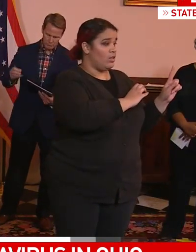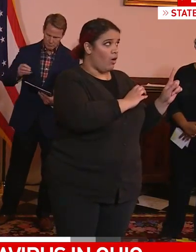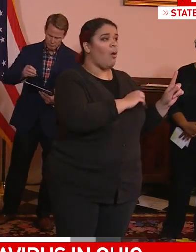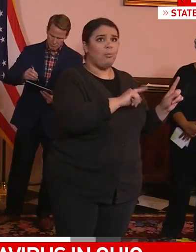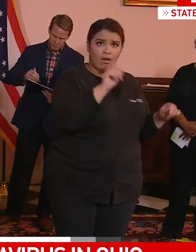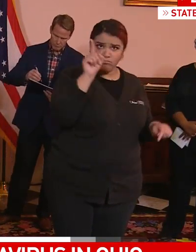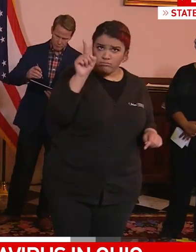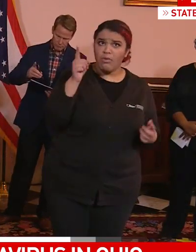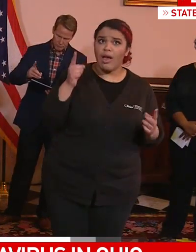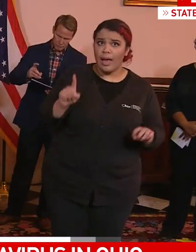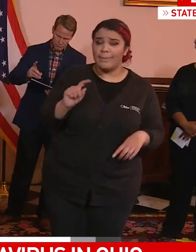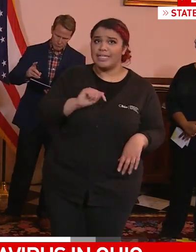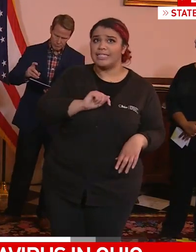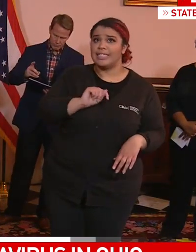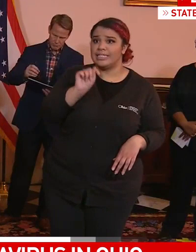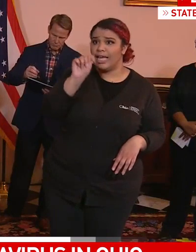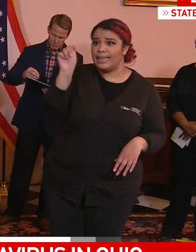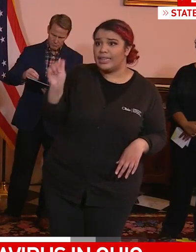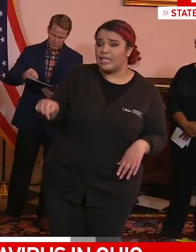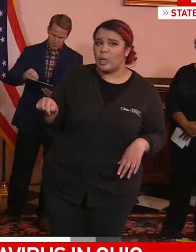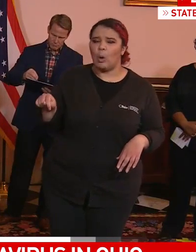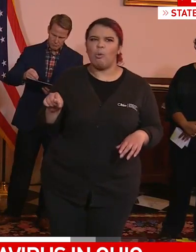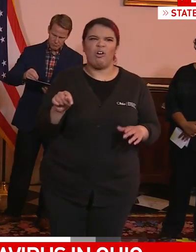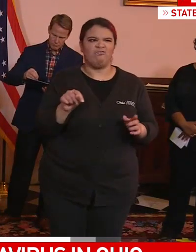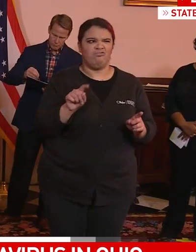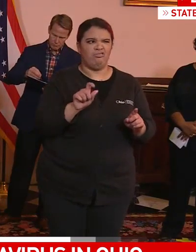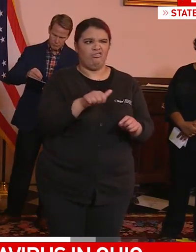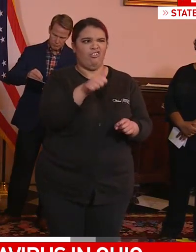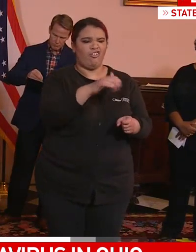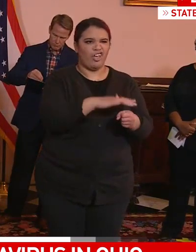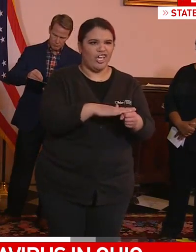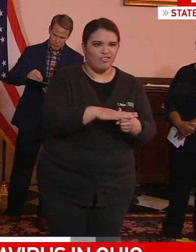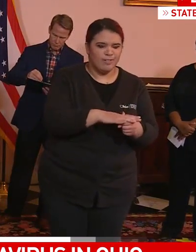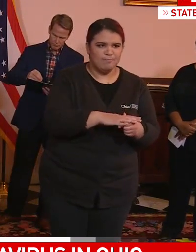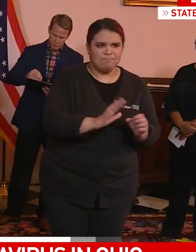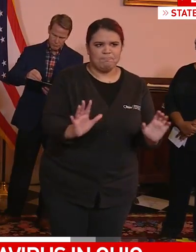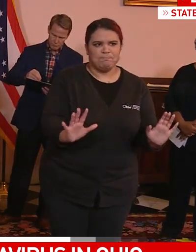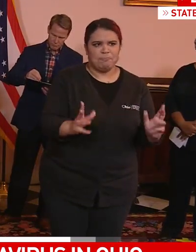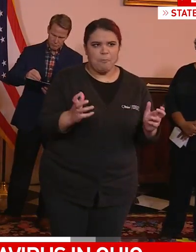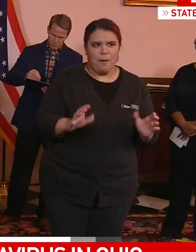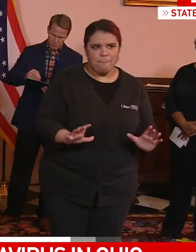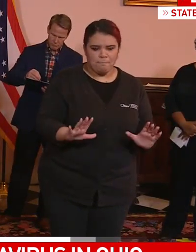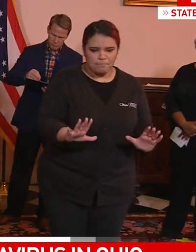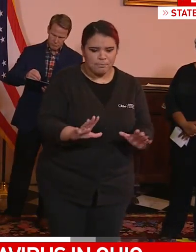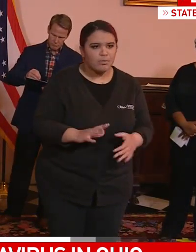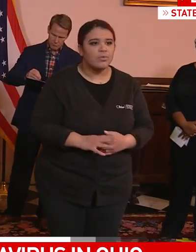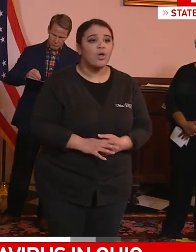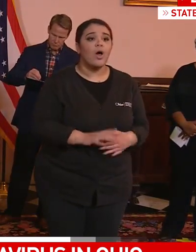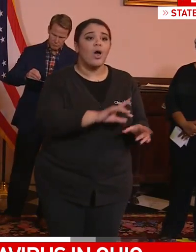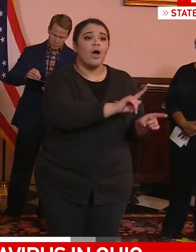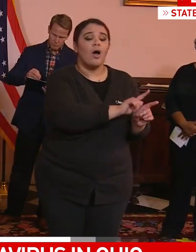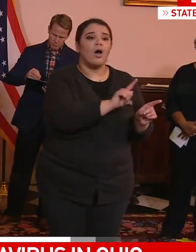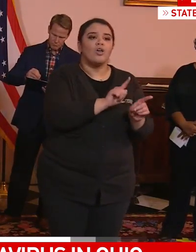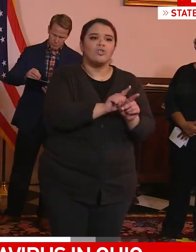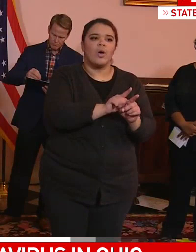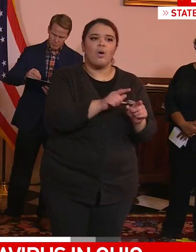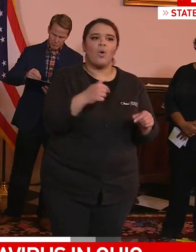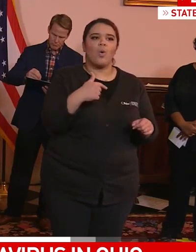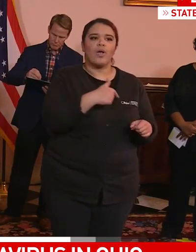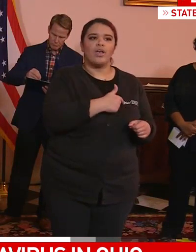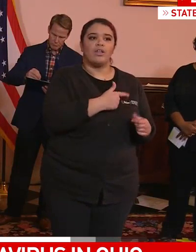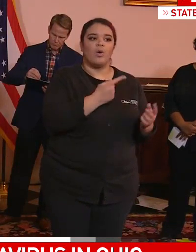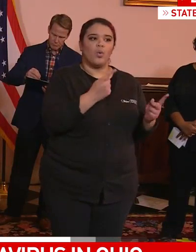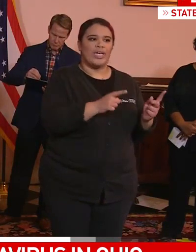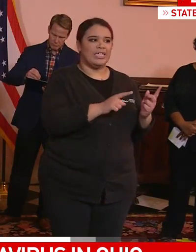or somewhere else. The other thing is, at the end of the day, we wanted to make sure that we left lots of judgment opportunity for the physician and the